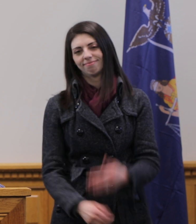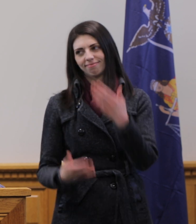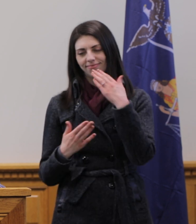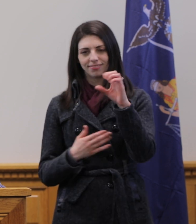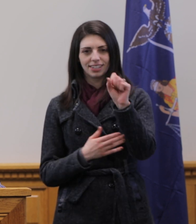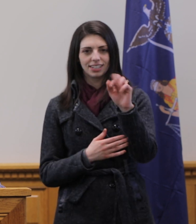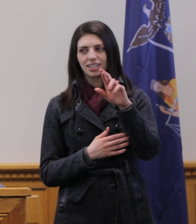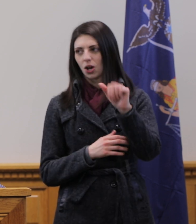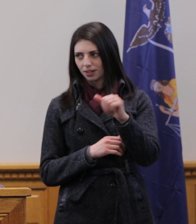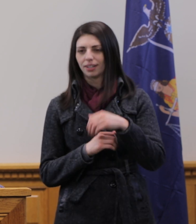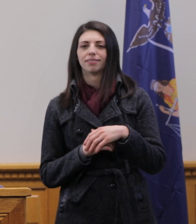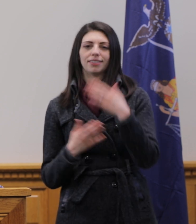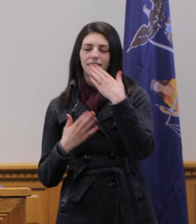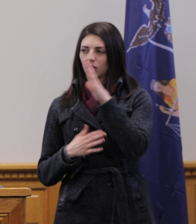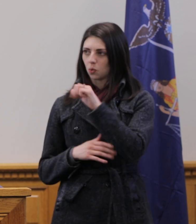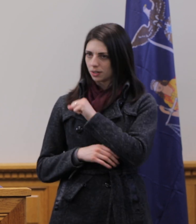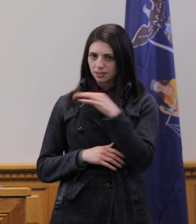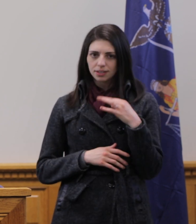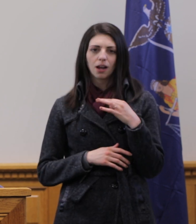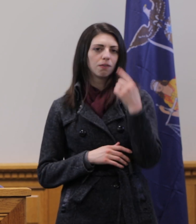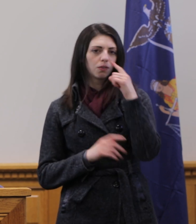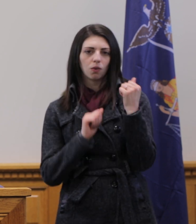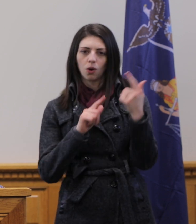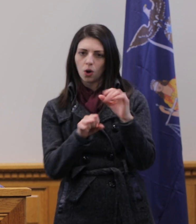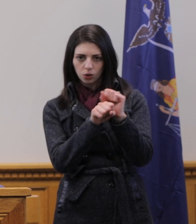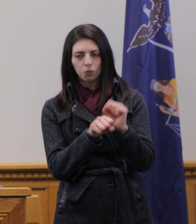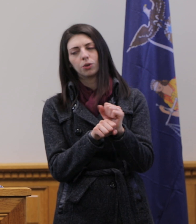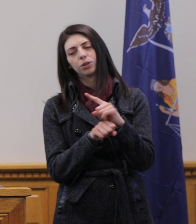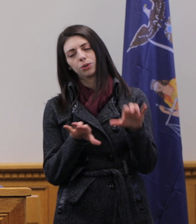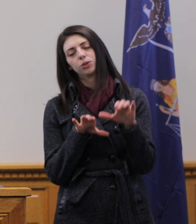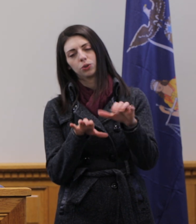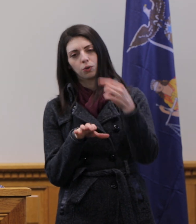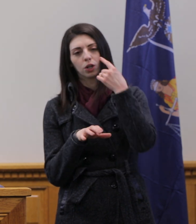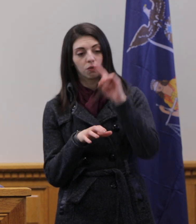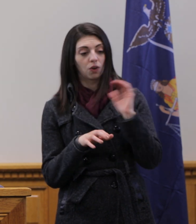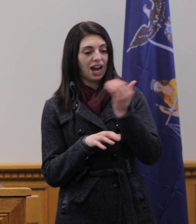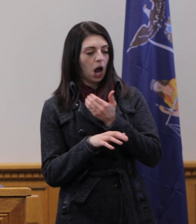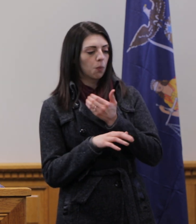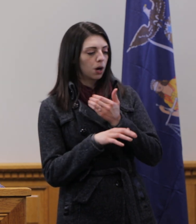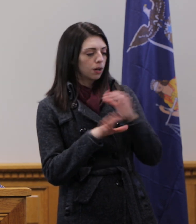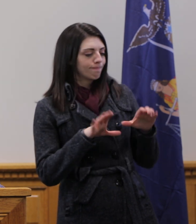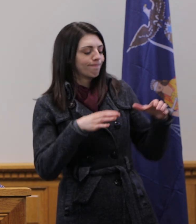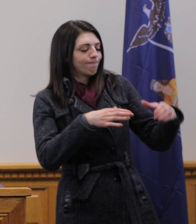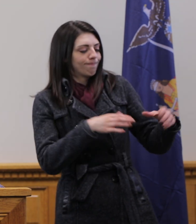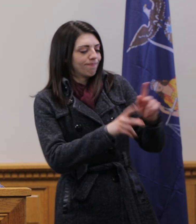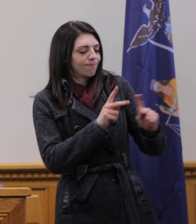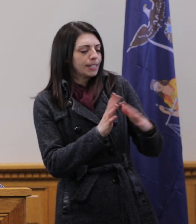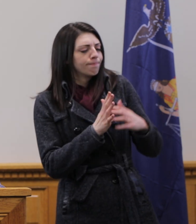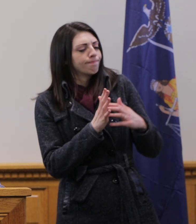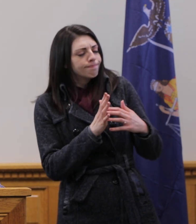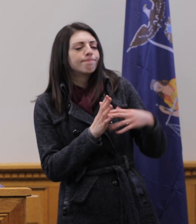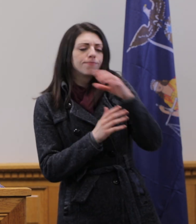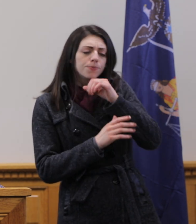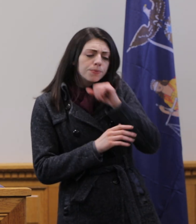Thank you, Sarah, and to you and your staff for all the work you're doing to meet the needs of this vulnerable population. And thank you also